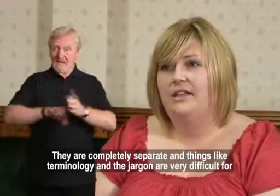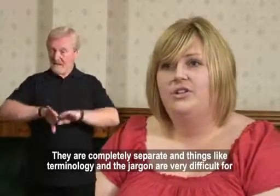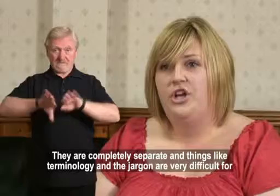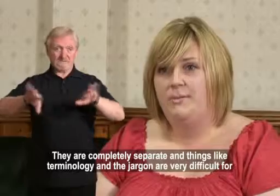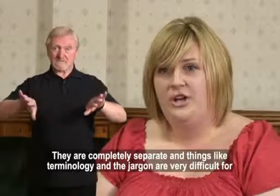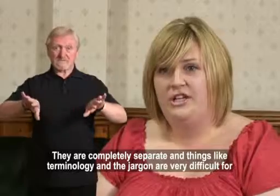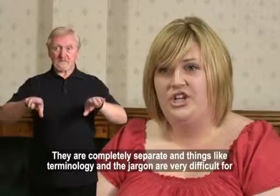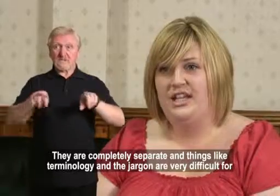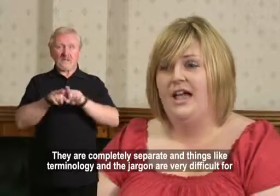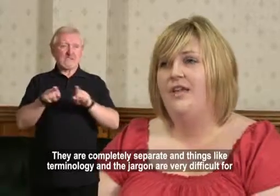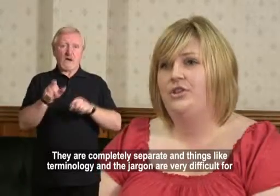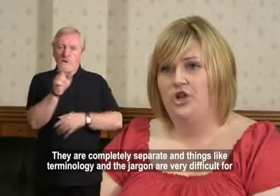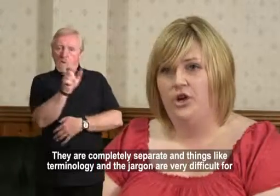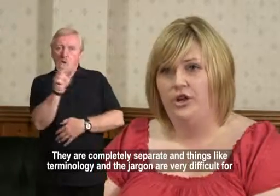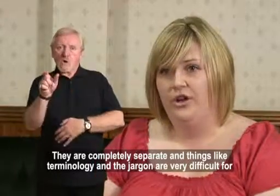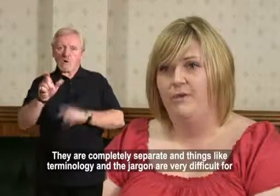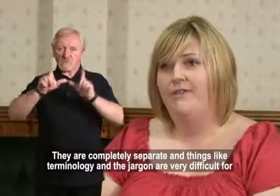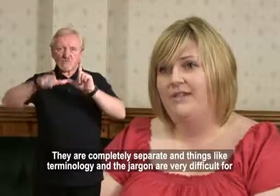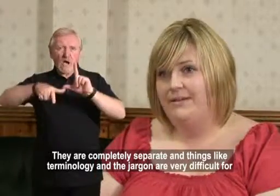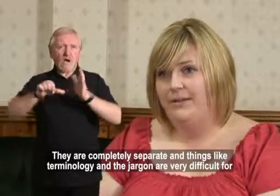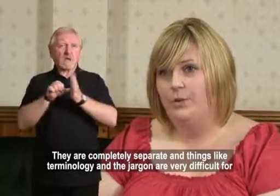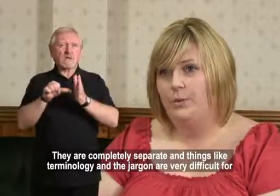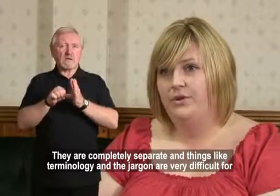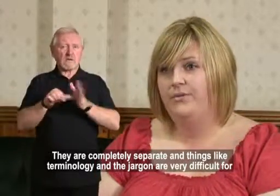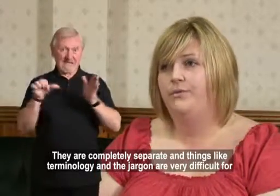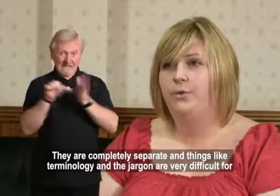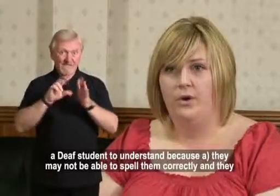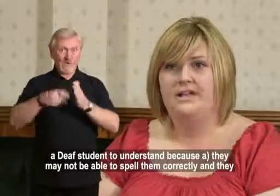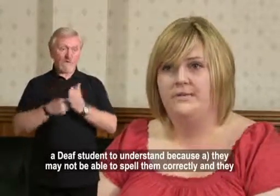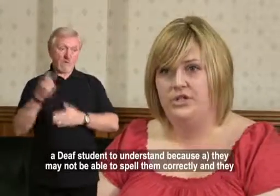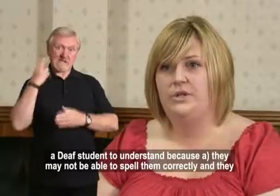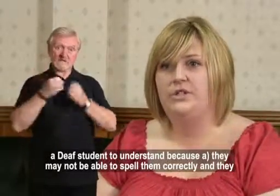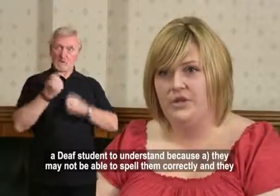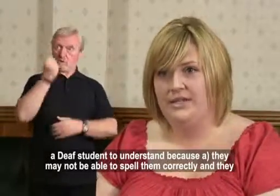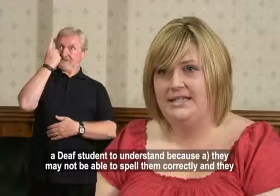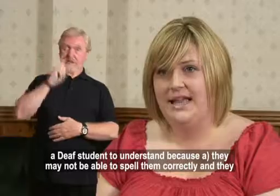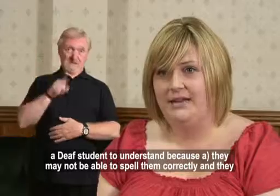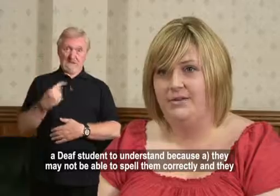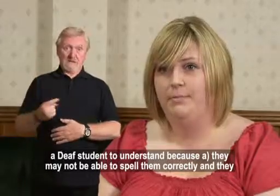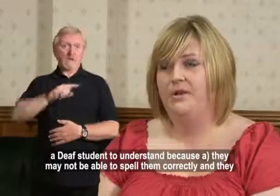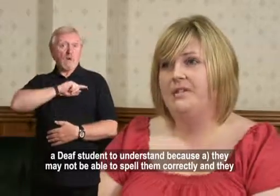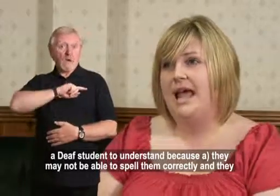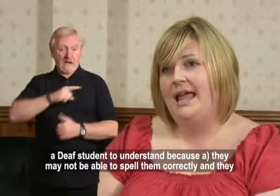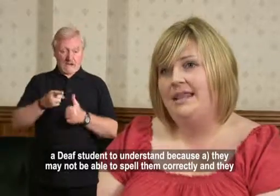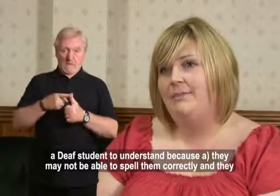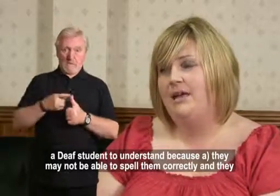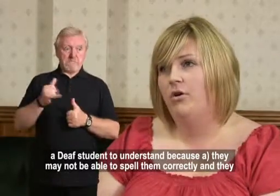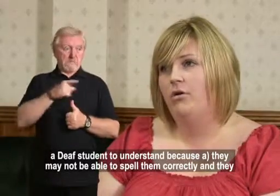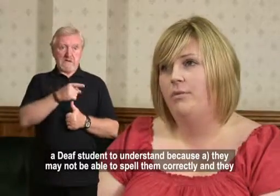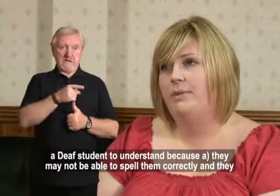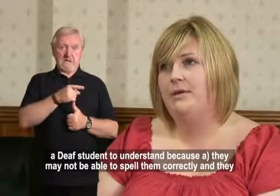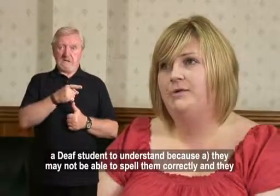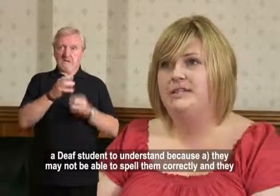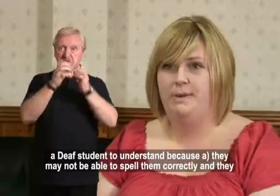things like terminology and the jargon are very difficult for a deaf student to understand, because A, they may